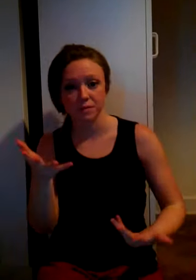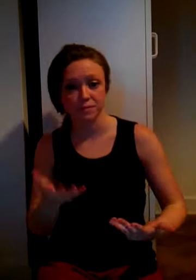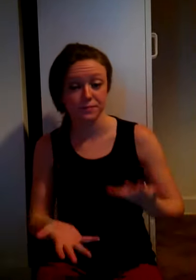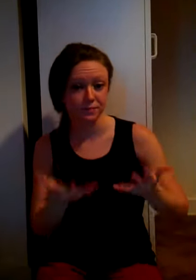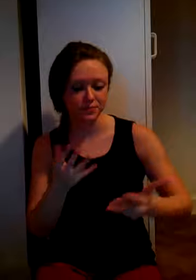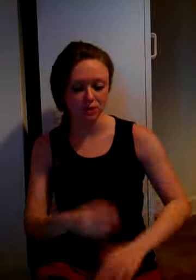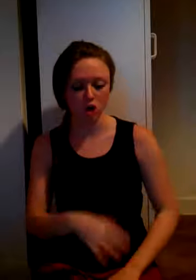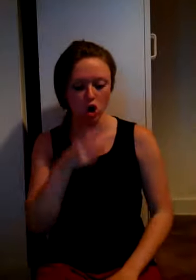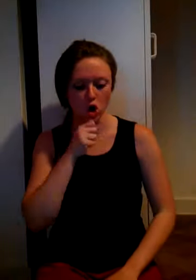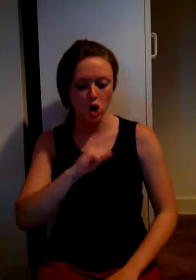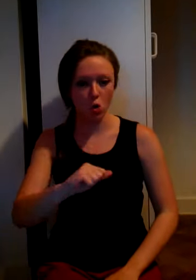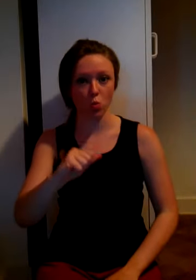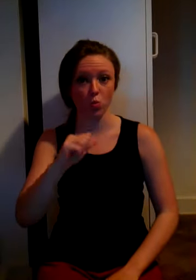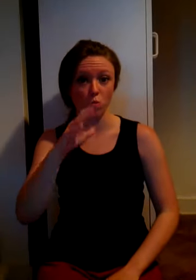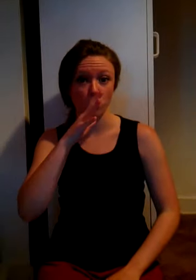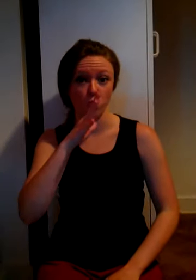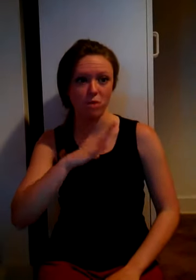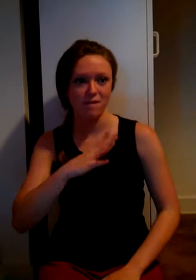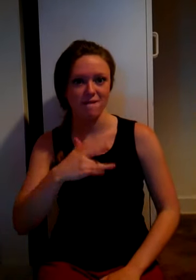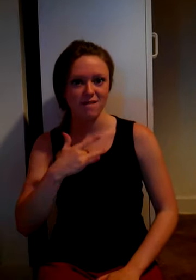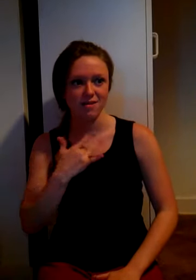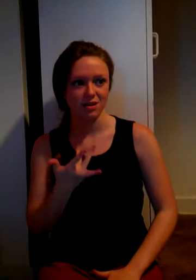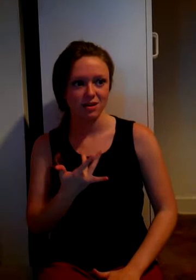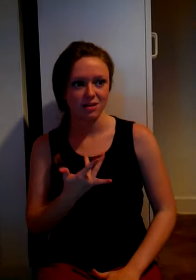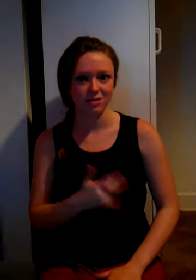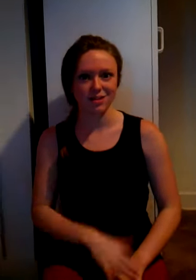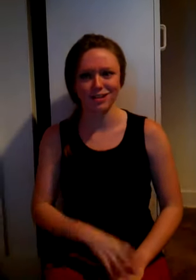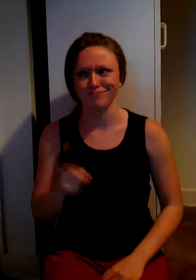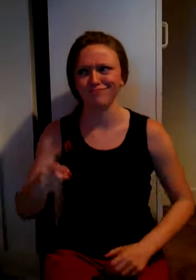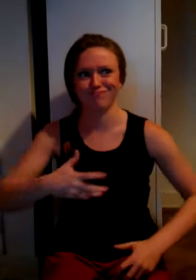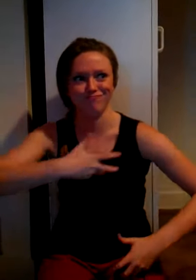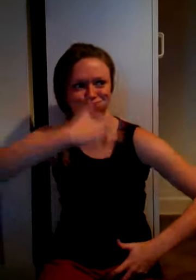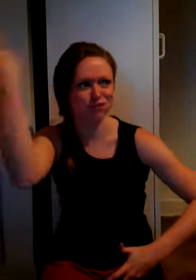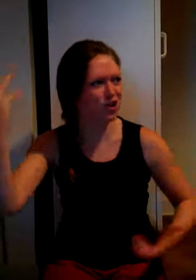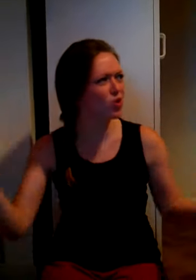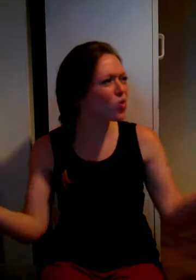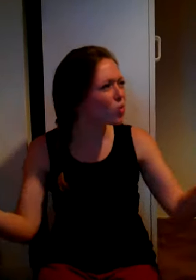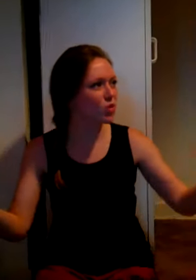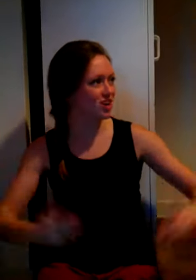feel? What do you think? Angry. She might be a little angry. Do you think she wants him to keep shoving things